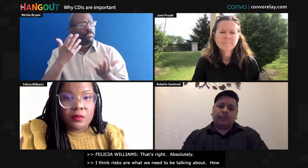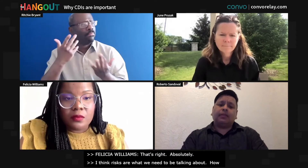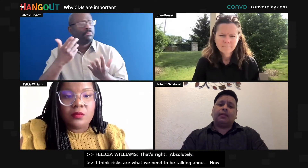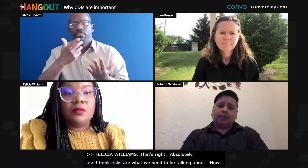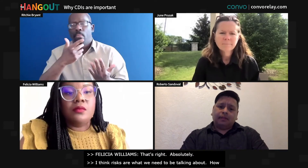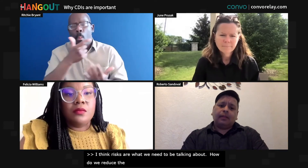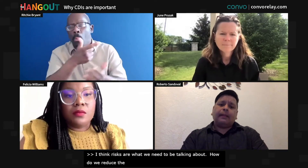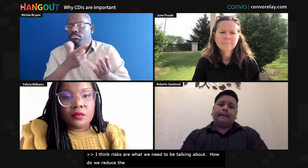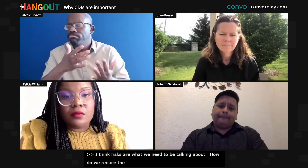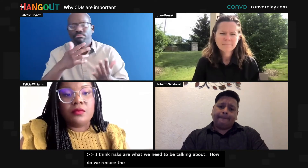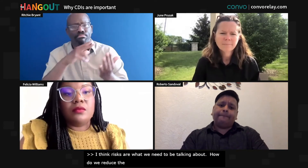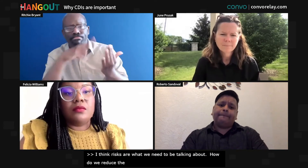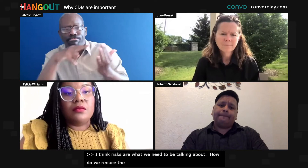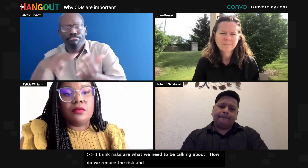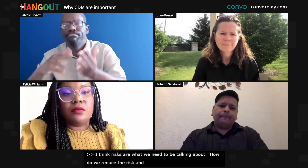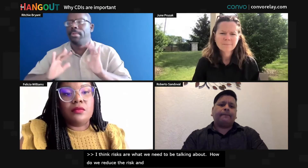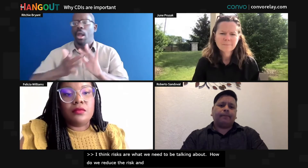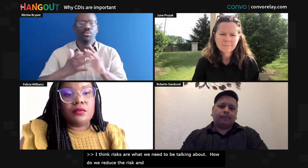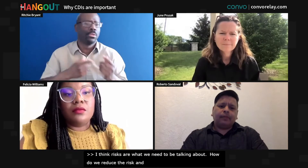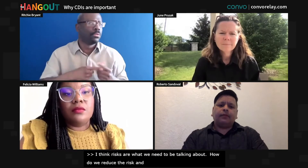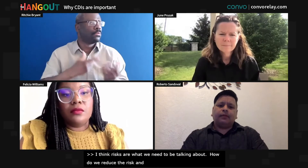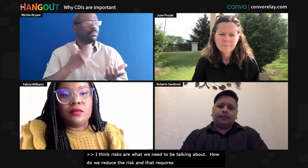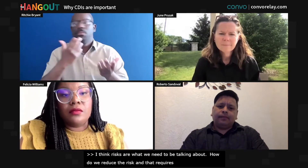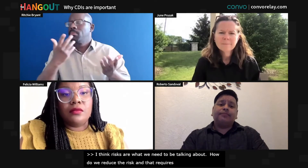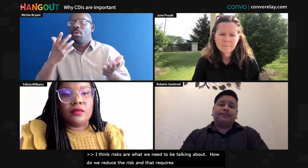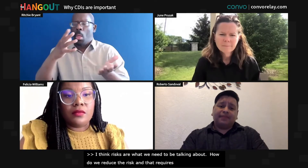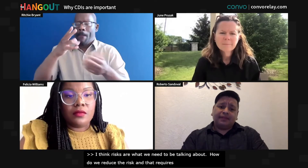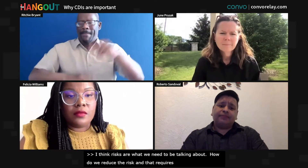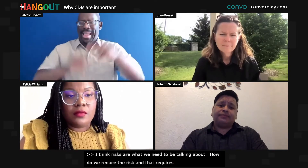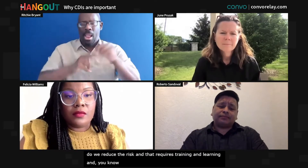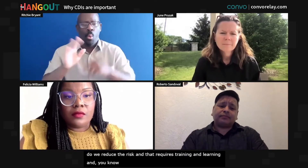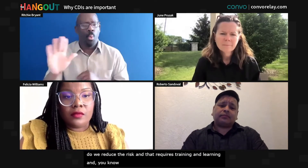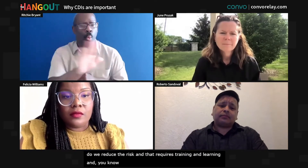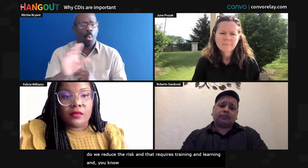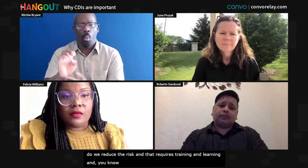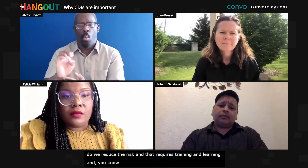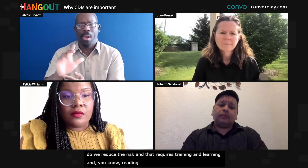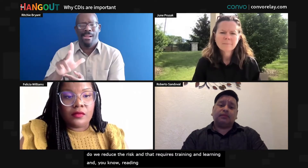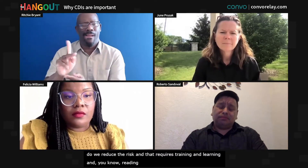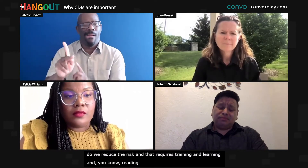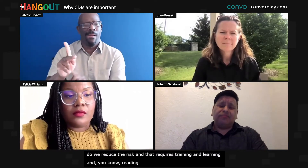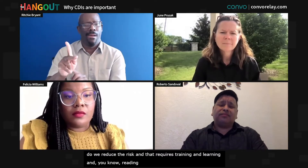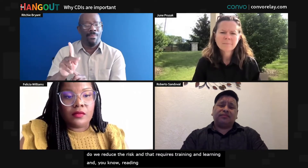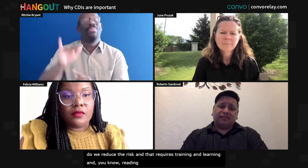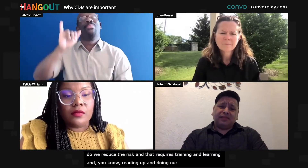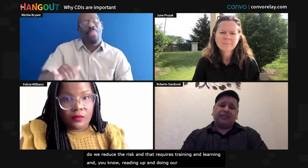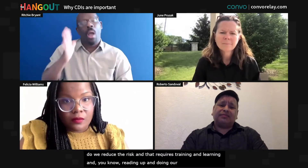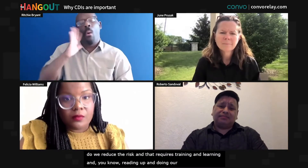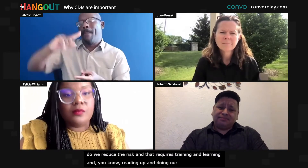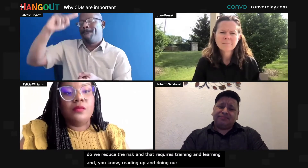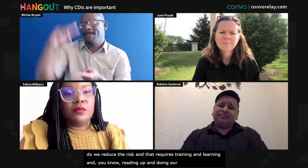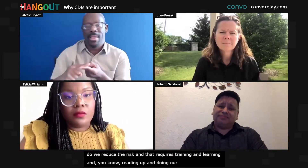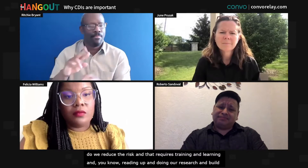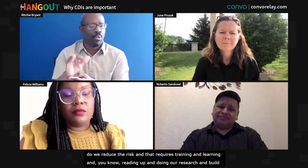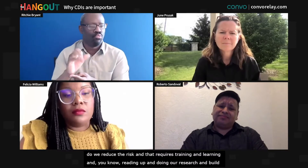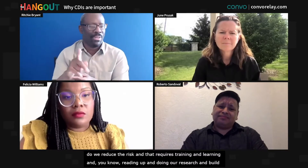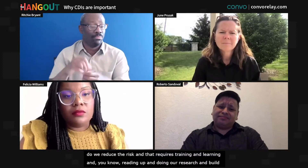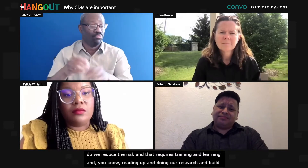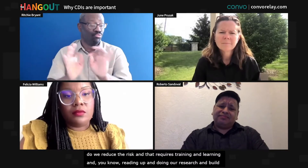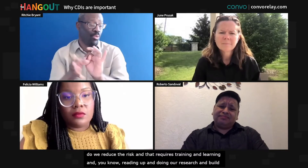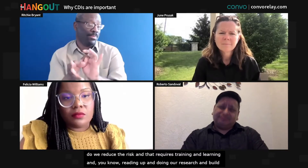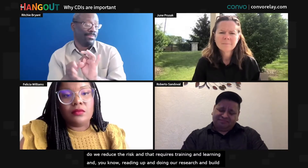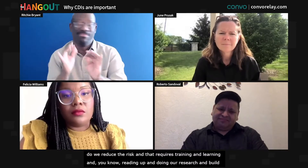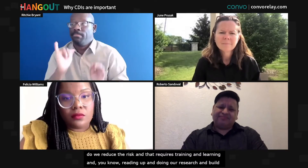requires training and learning and, reading up and doing our research and building your elk,